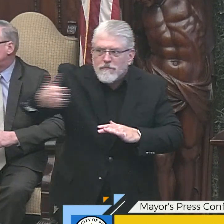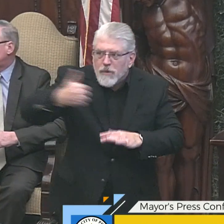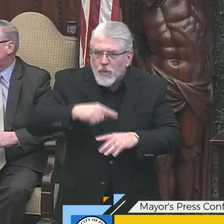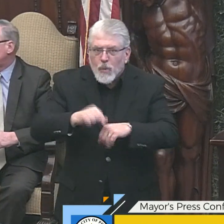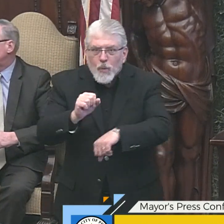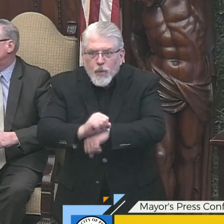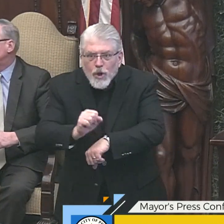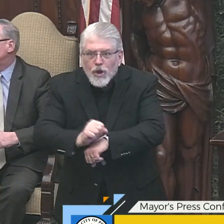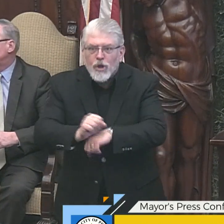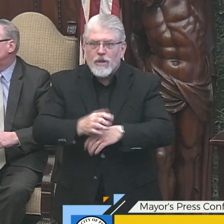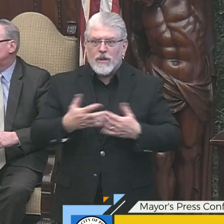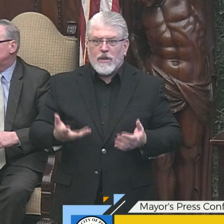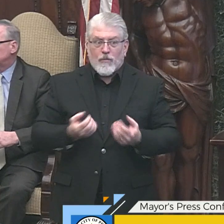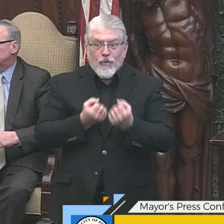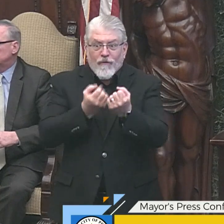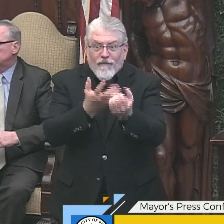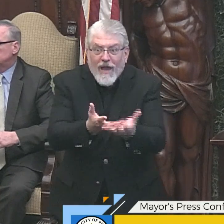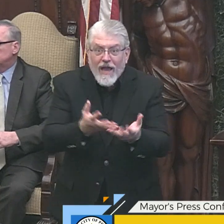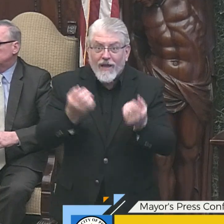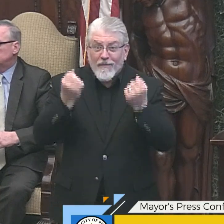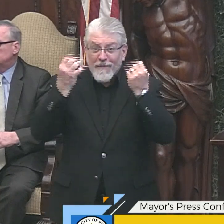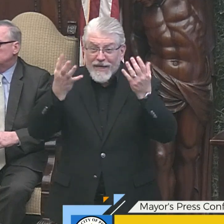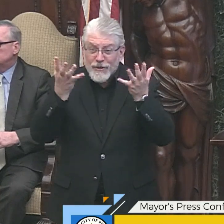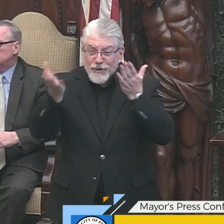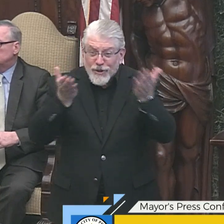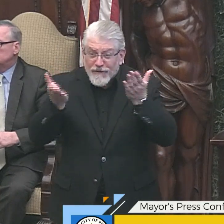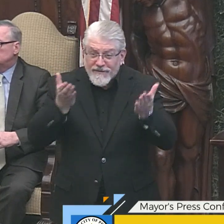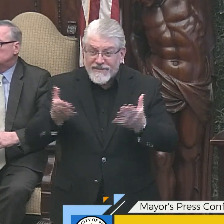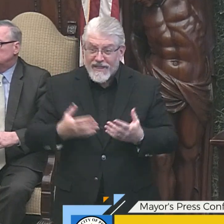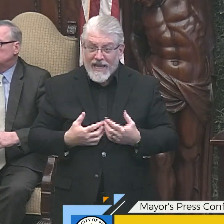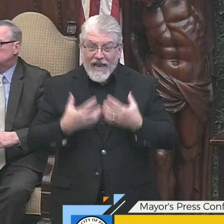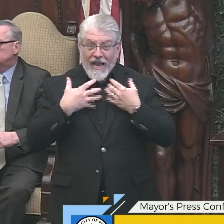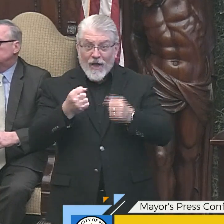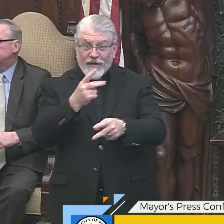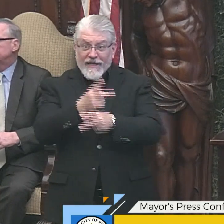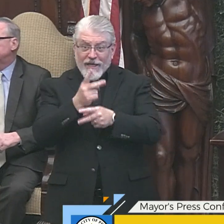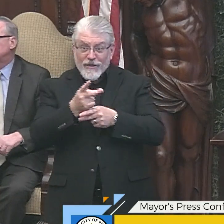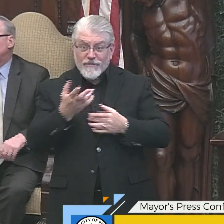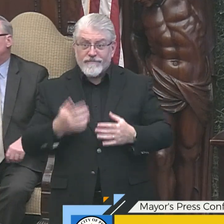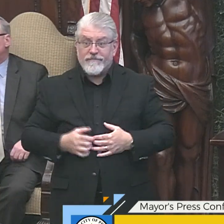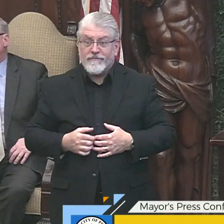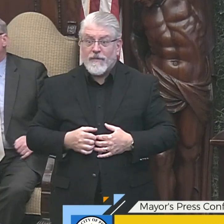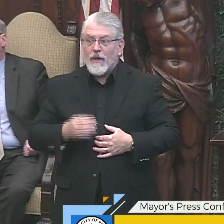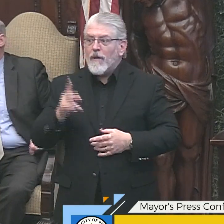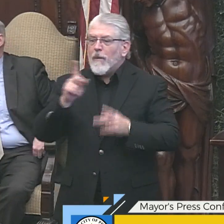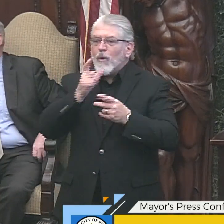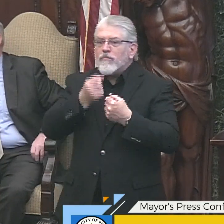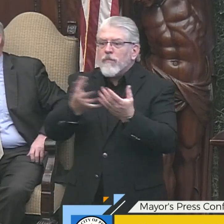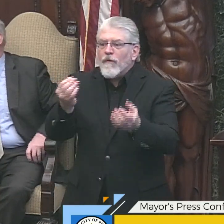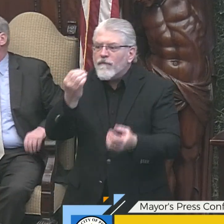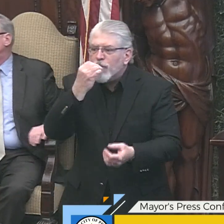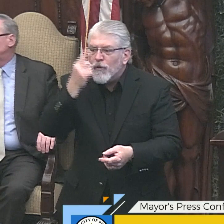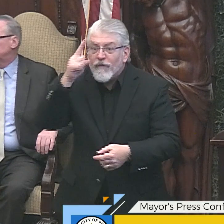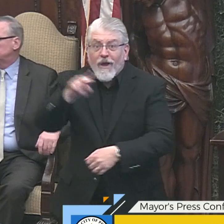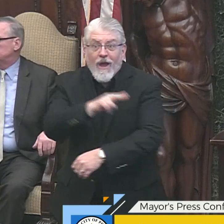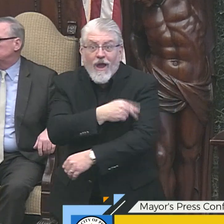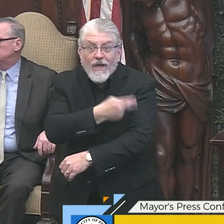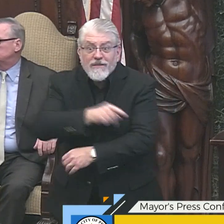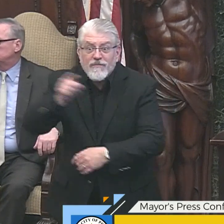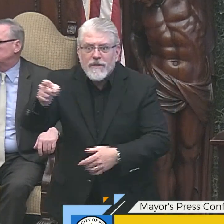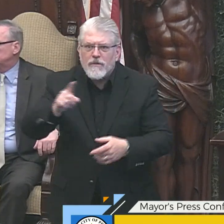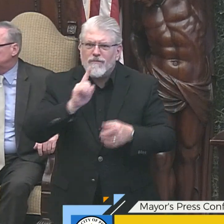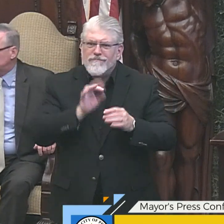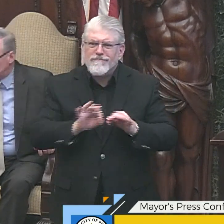those services, but the housekeeping support and dining support at the hospitals, as well as all the critical services that have been identified